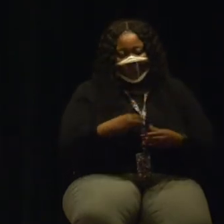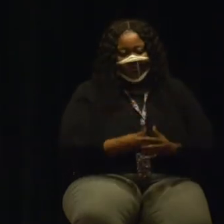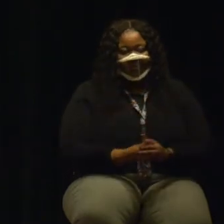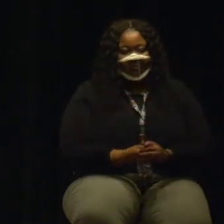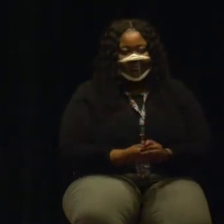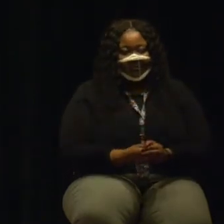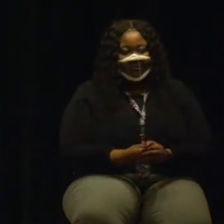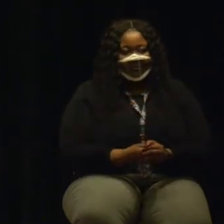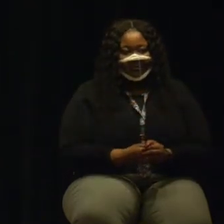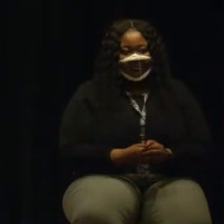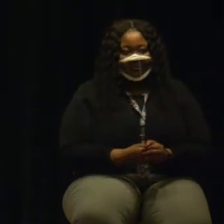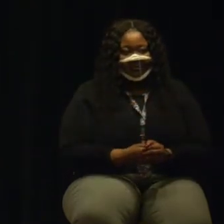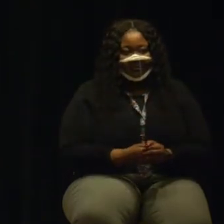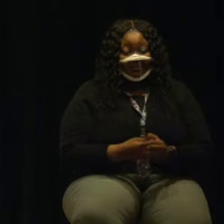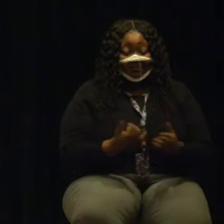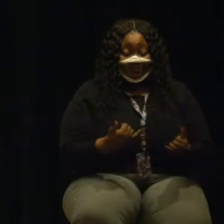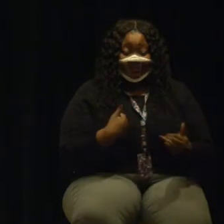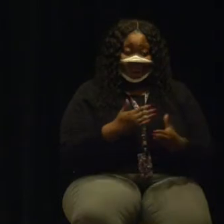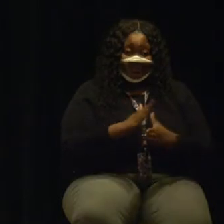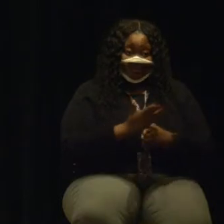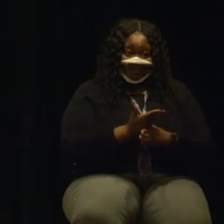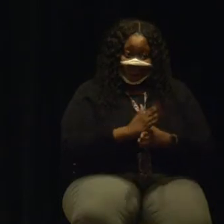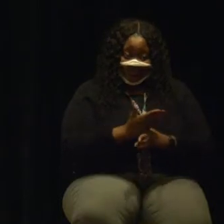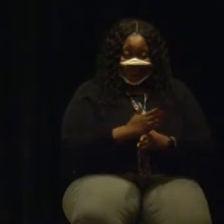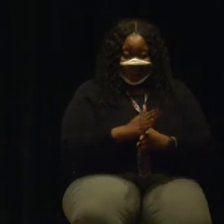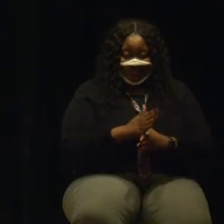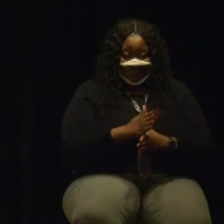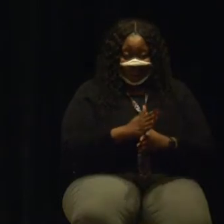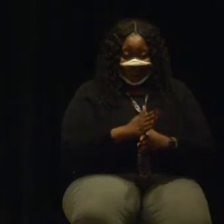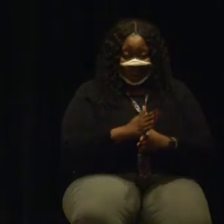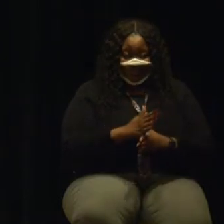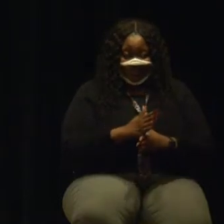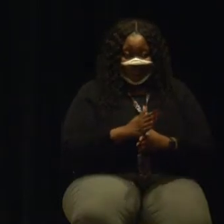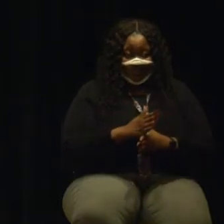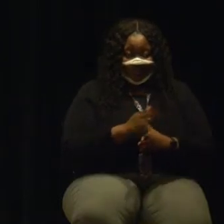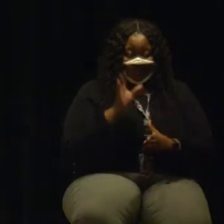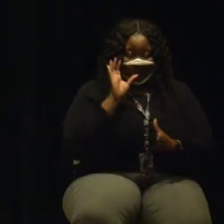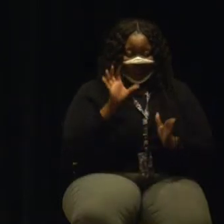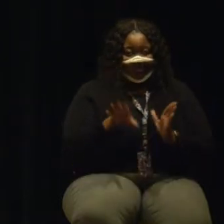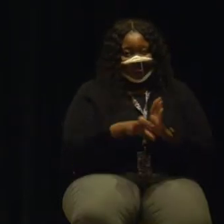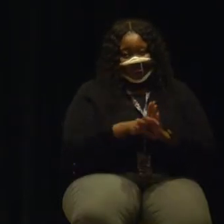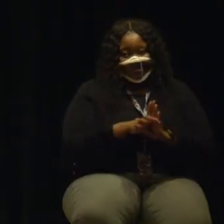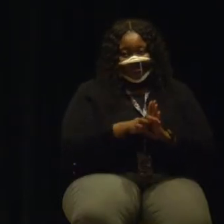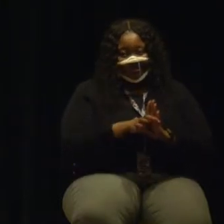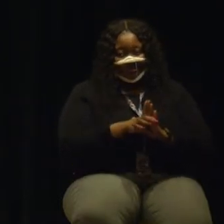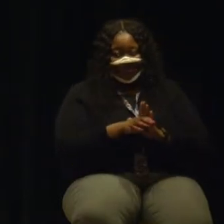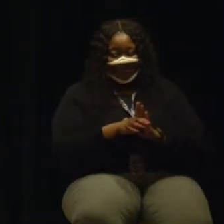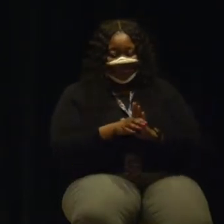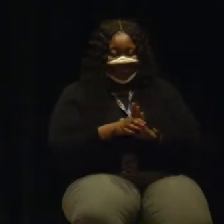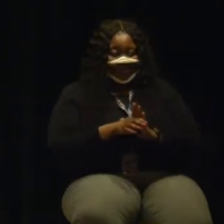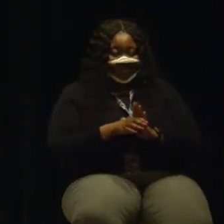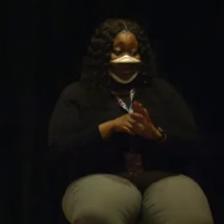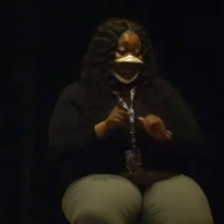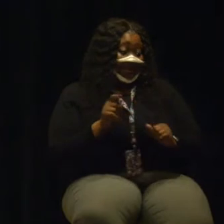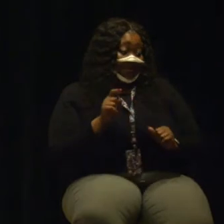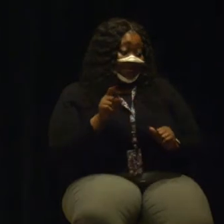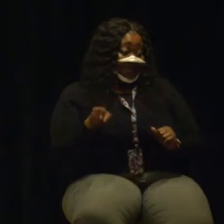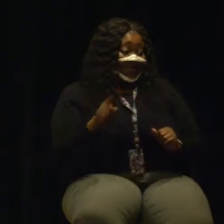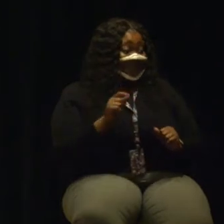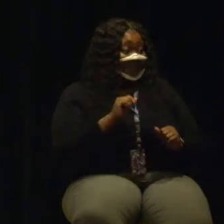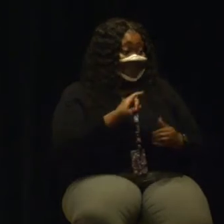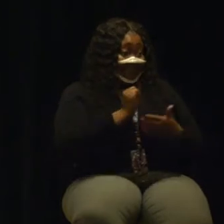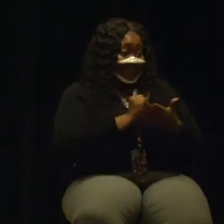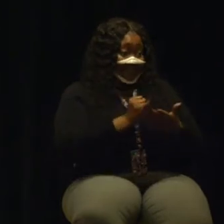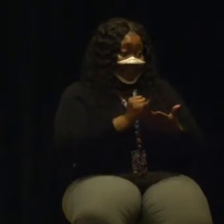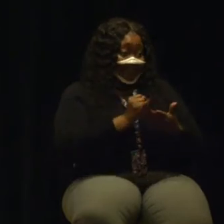So I'm going to share this with you. He smoked you, just so we can. Oh my God. Smoked you. I think you got to